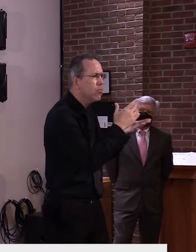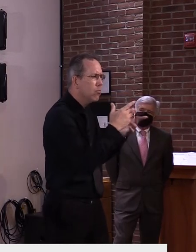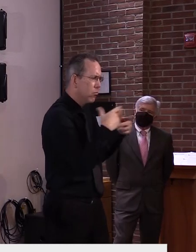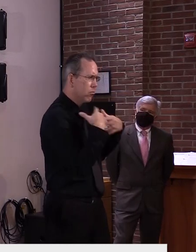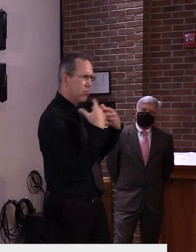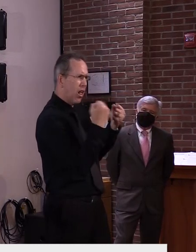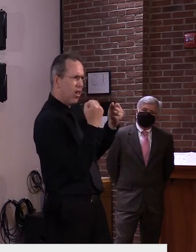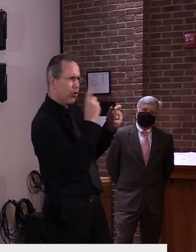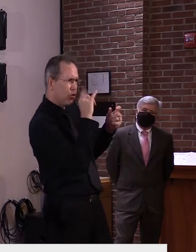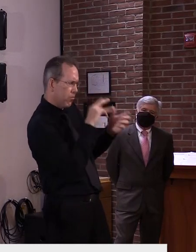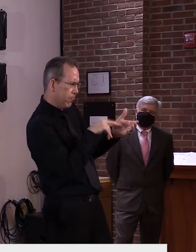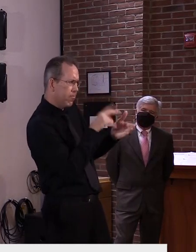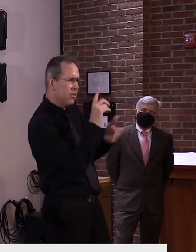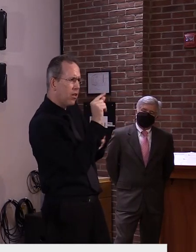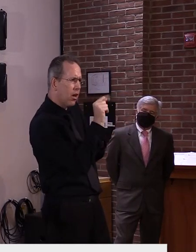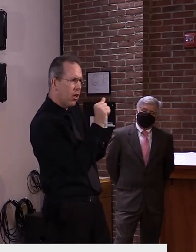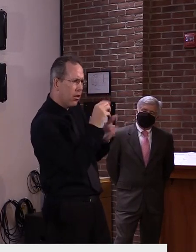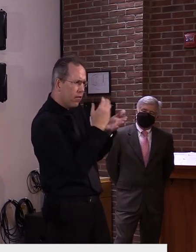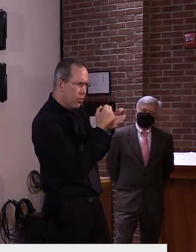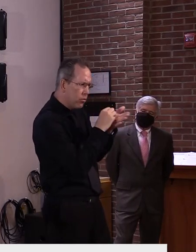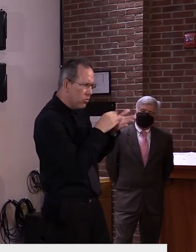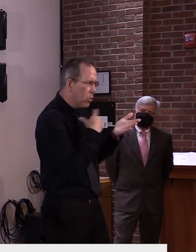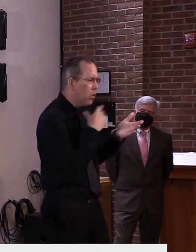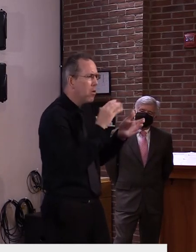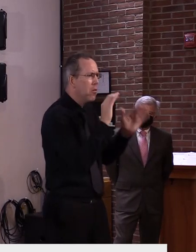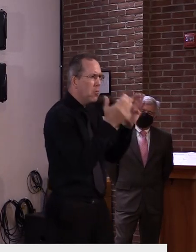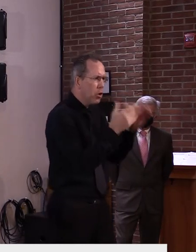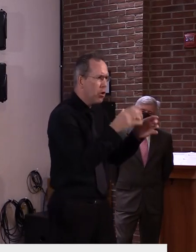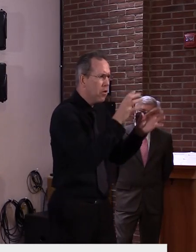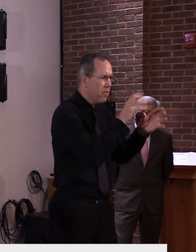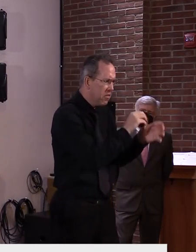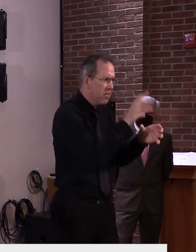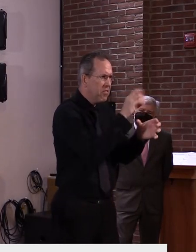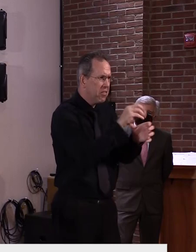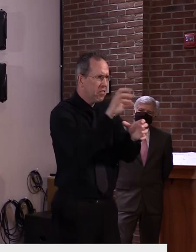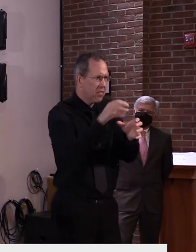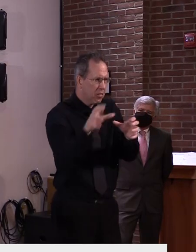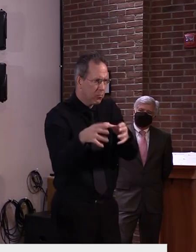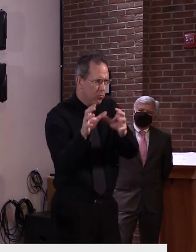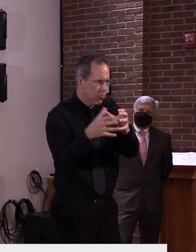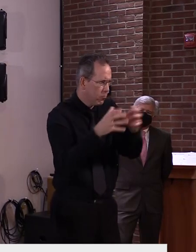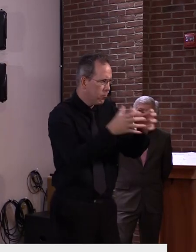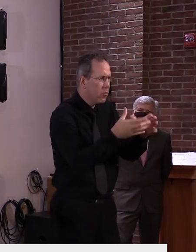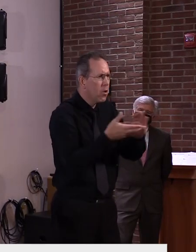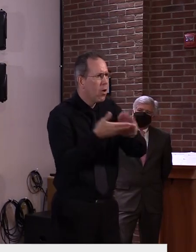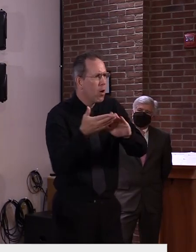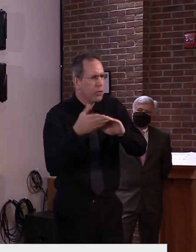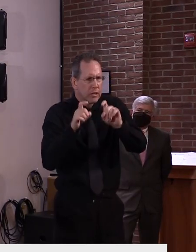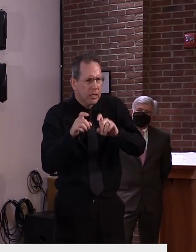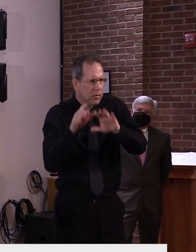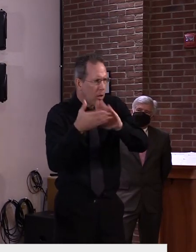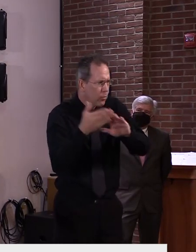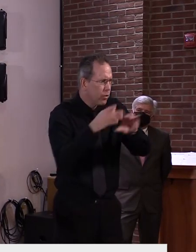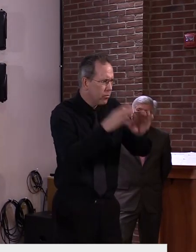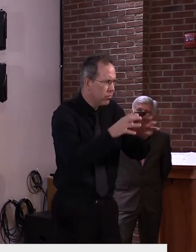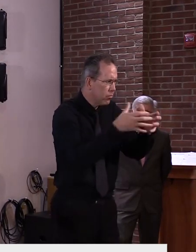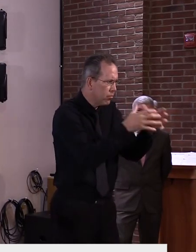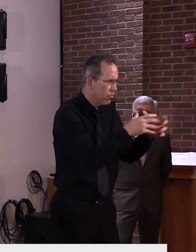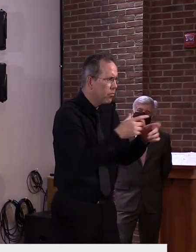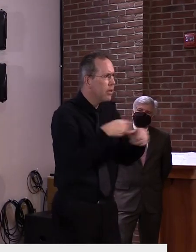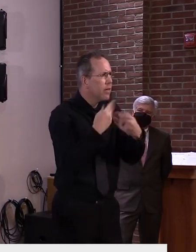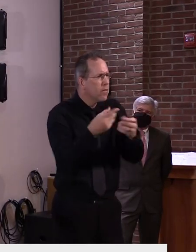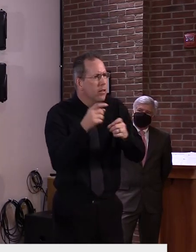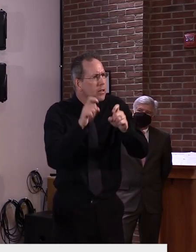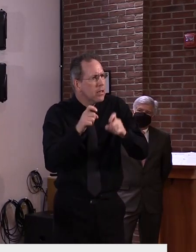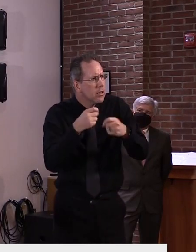50 or groups of 100 or what have you. So you would save on all of the supplies of testing that you use, the reagents and stuff